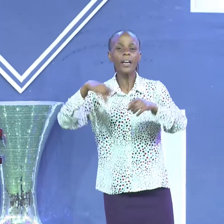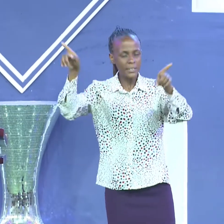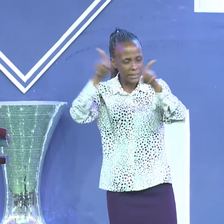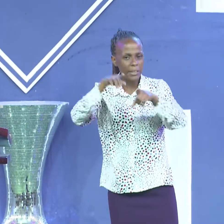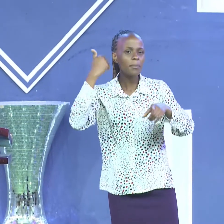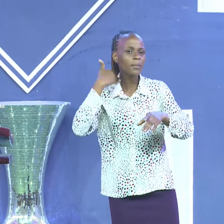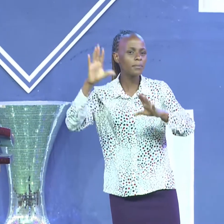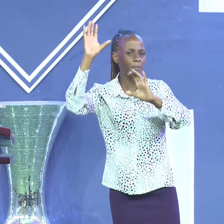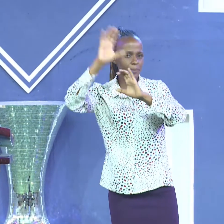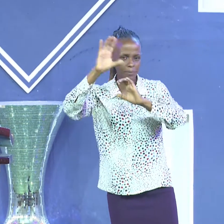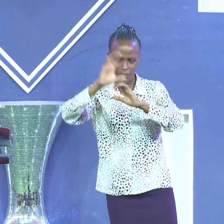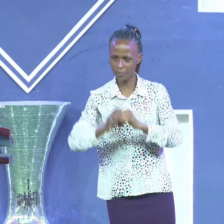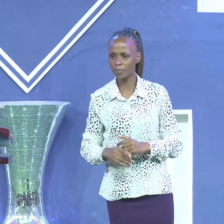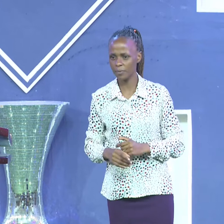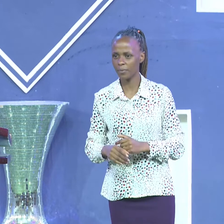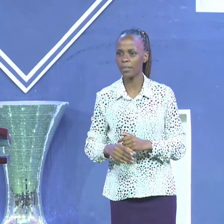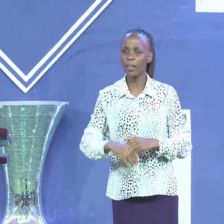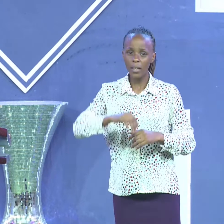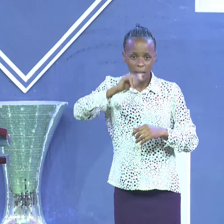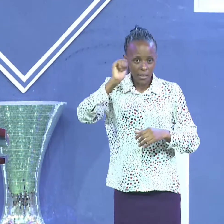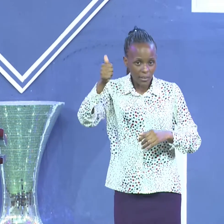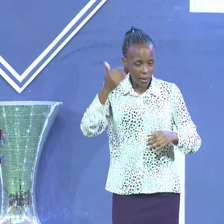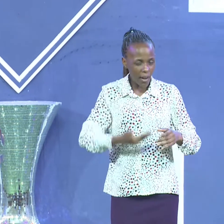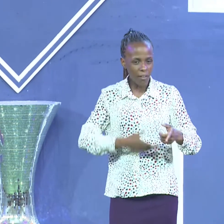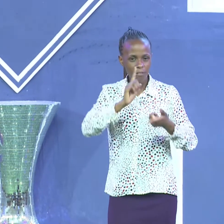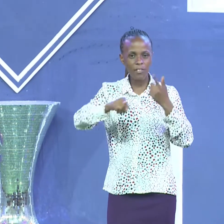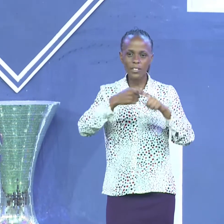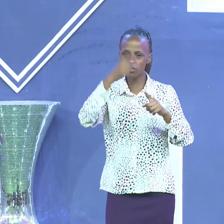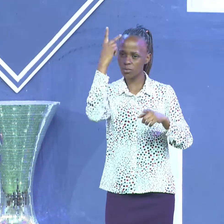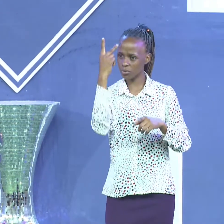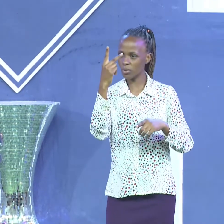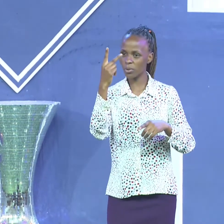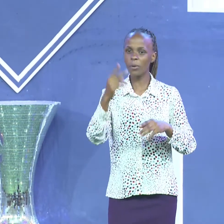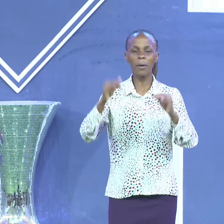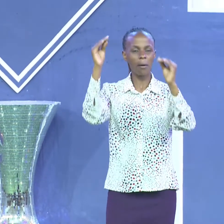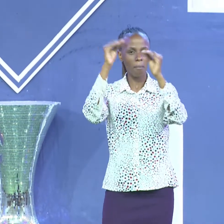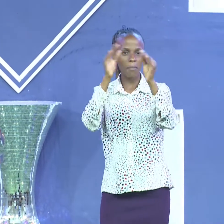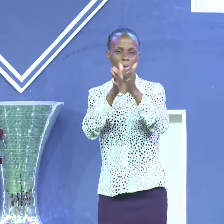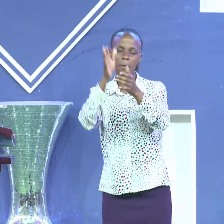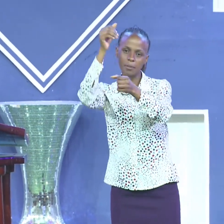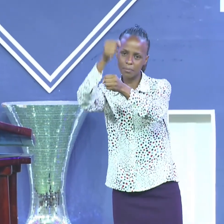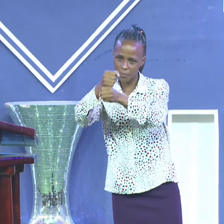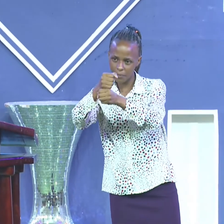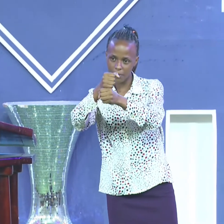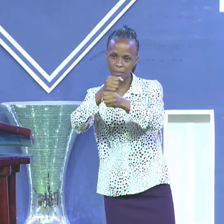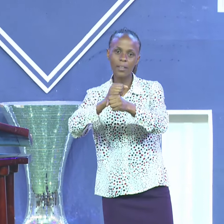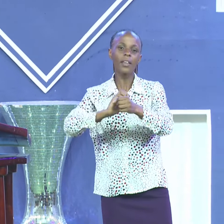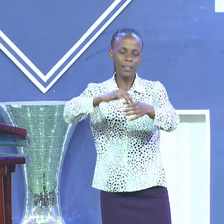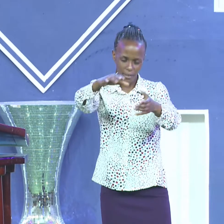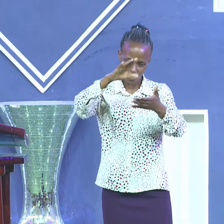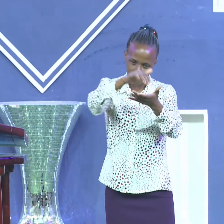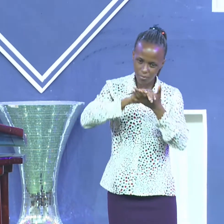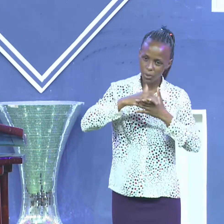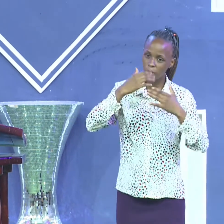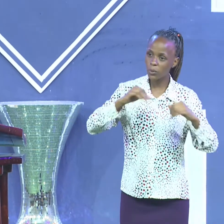And we even get to a level of hating the church. I have two friends of mine. A girl and a boy.